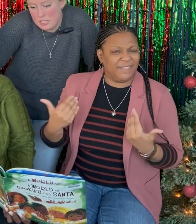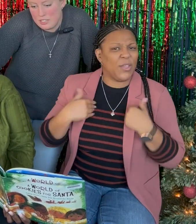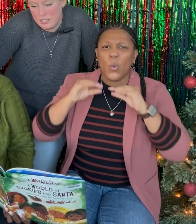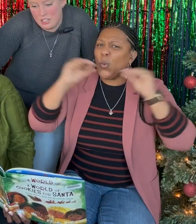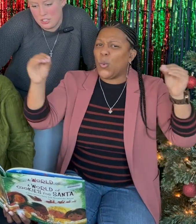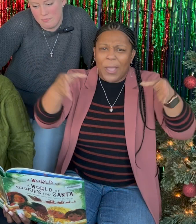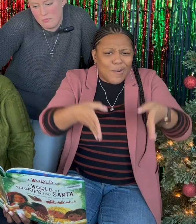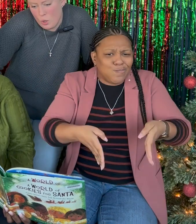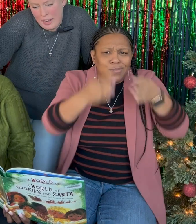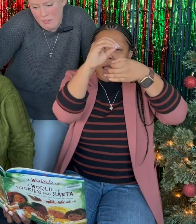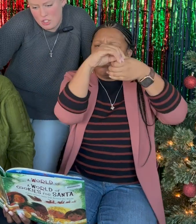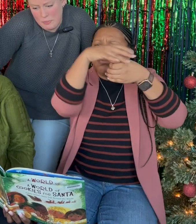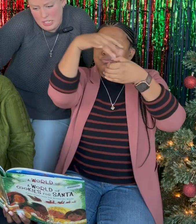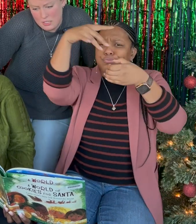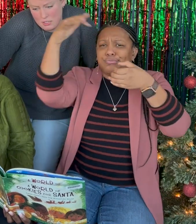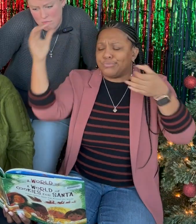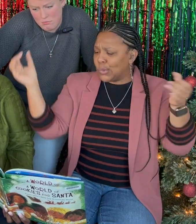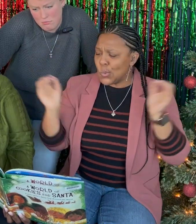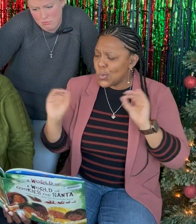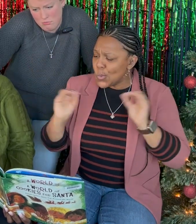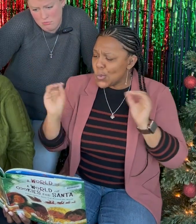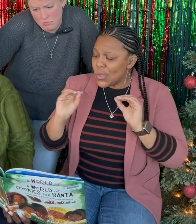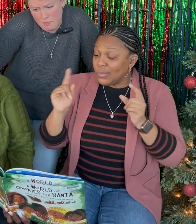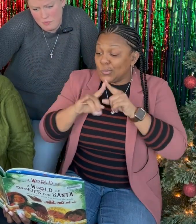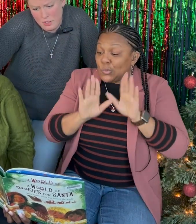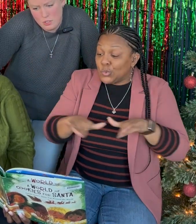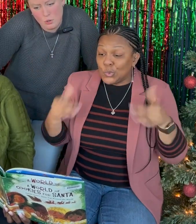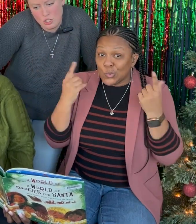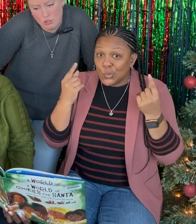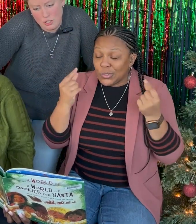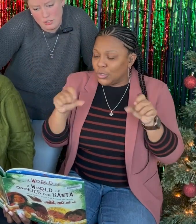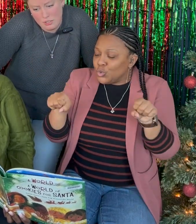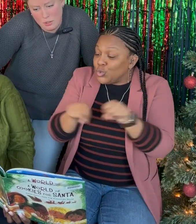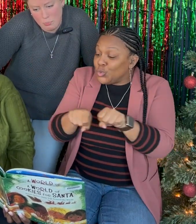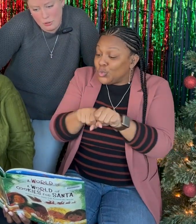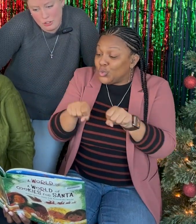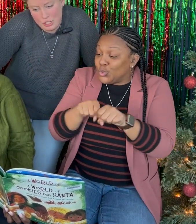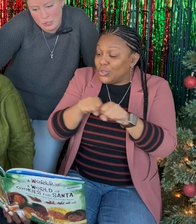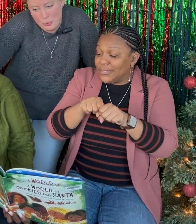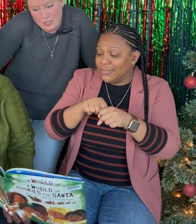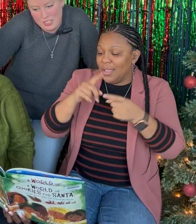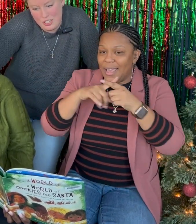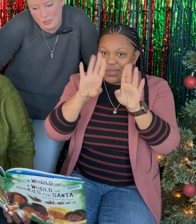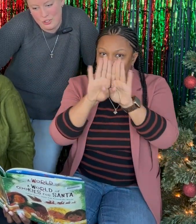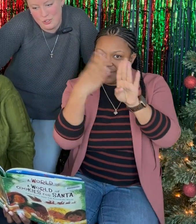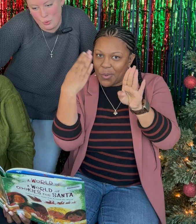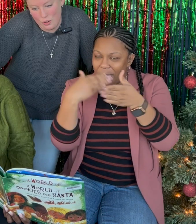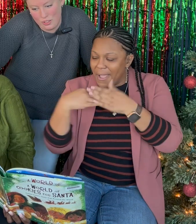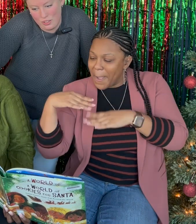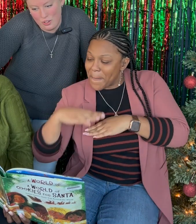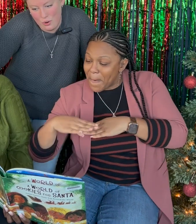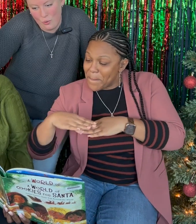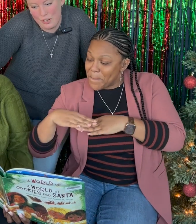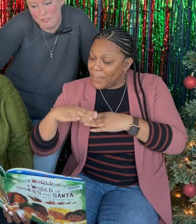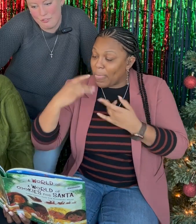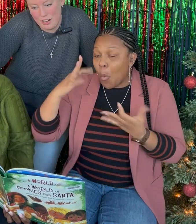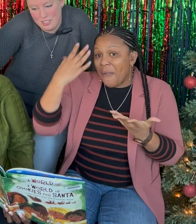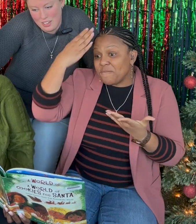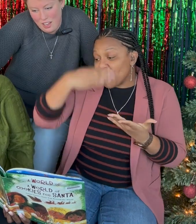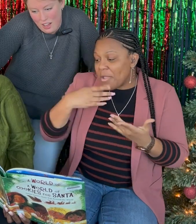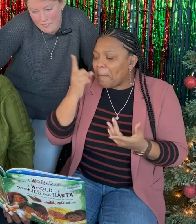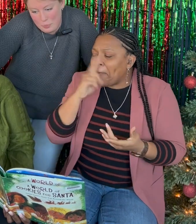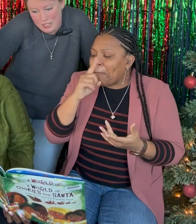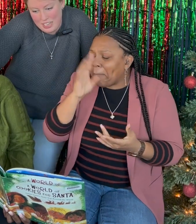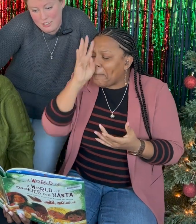Most homes in Indonesia don't have chimneys. So children put their shoes near the door or in